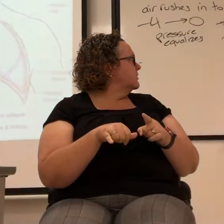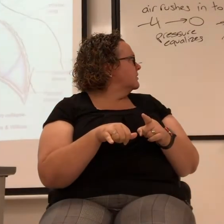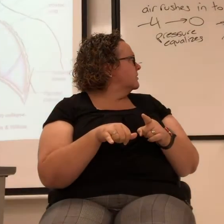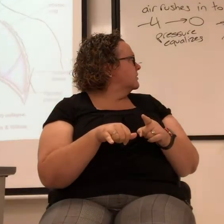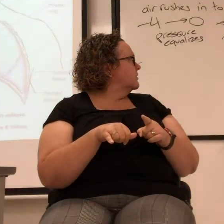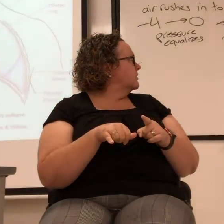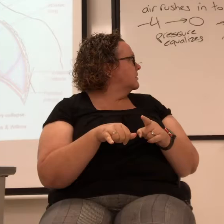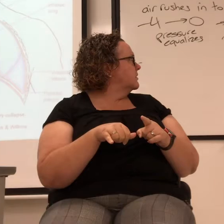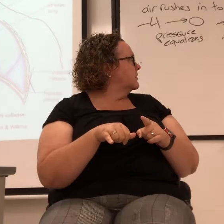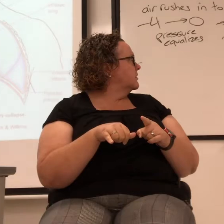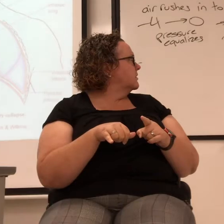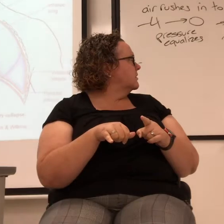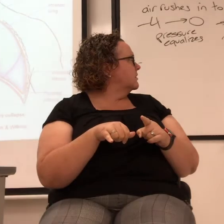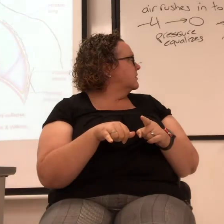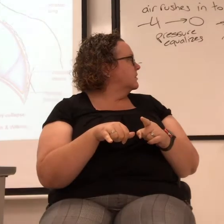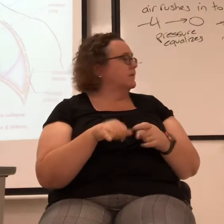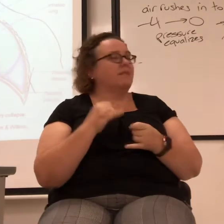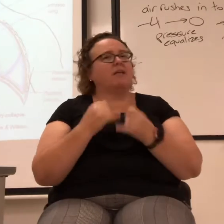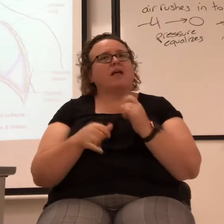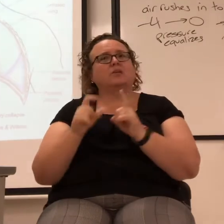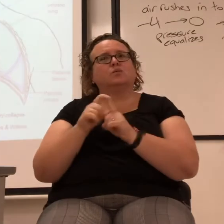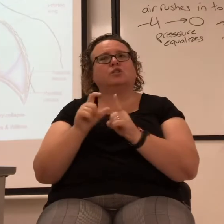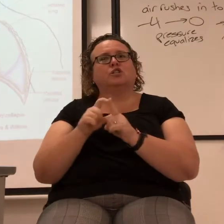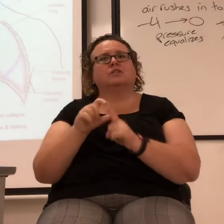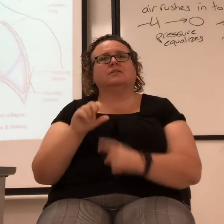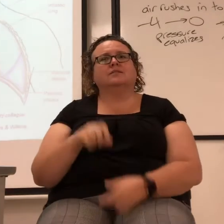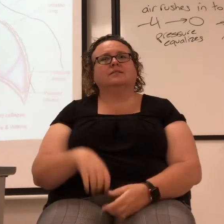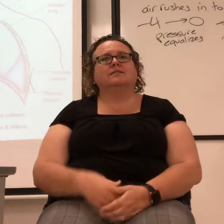Is that tension, and then the last word, Is that, is there a missing letter? Yeah, I should have,